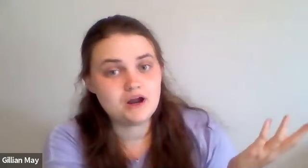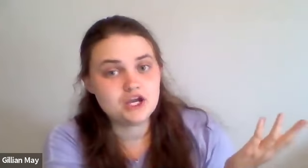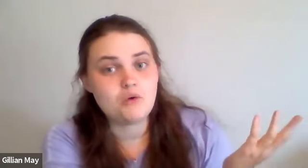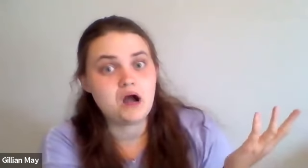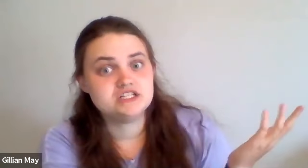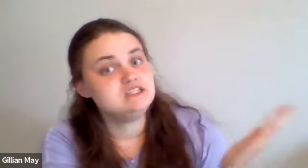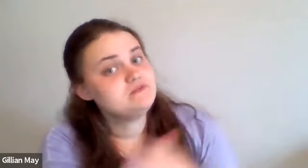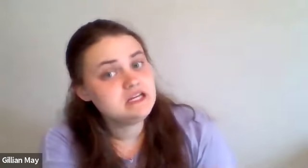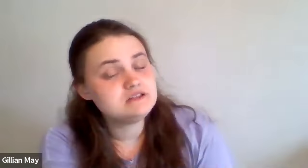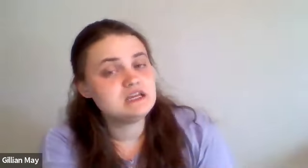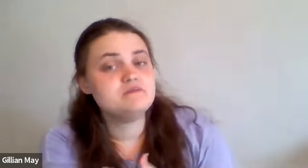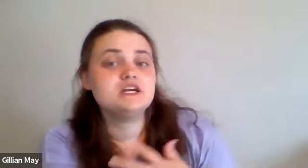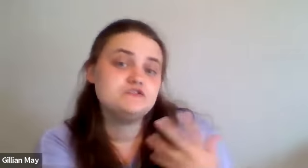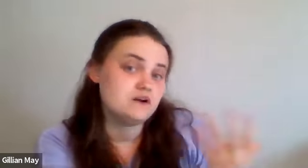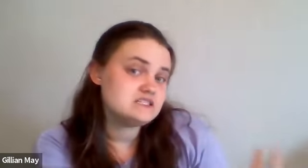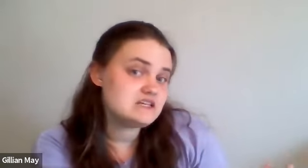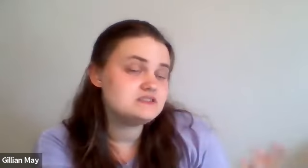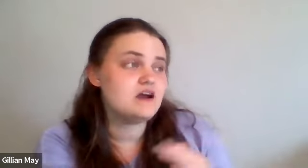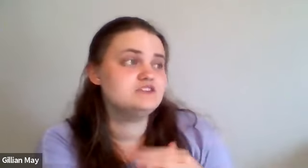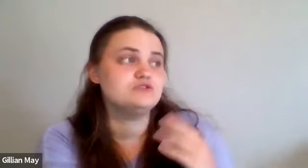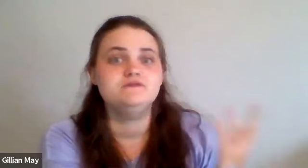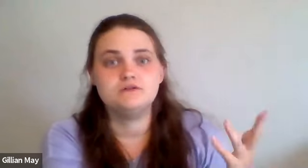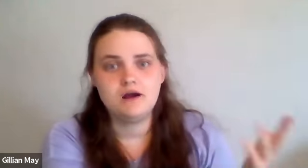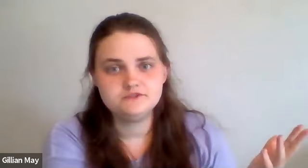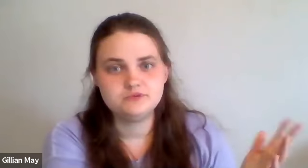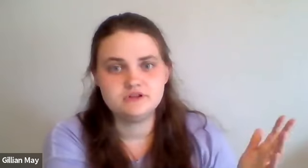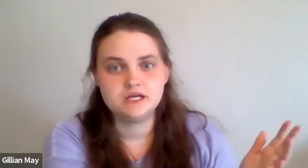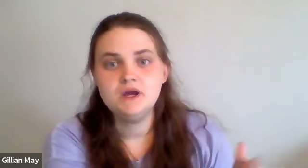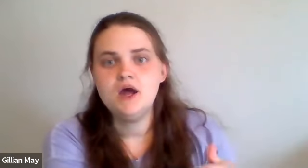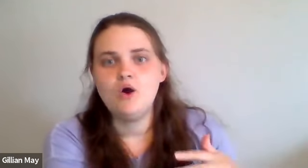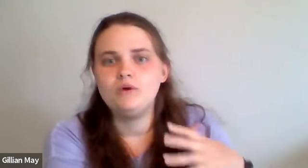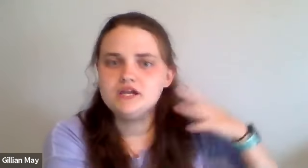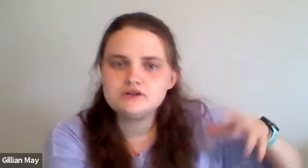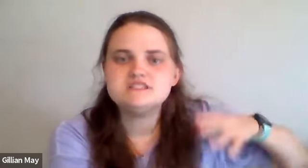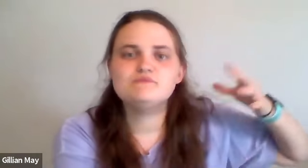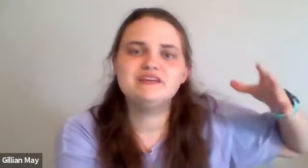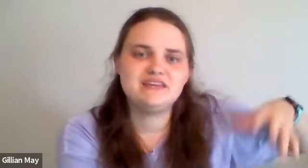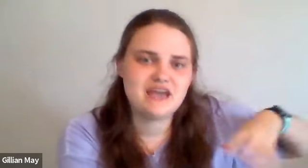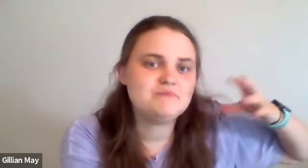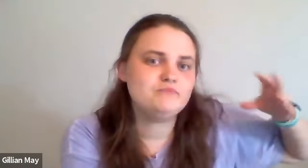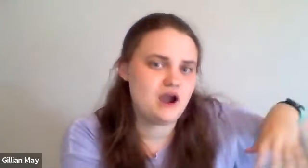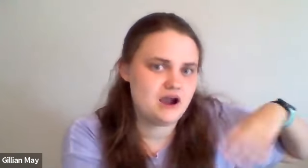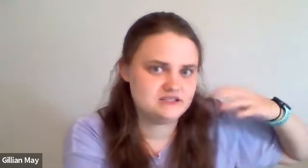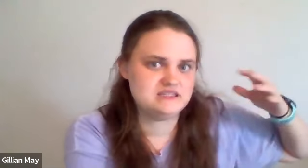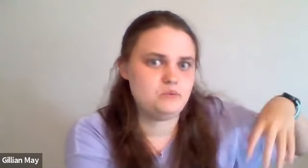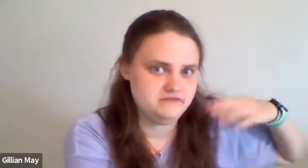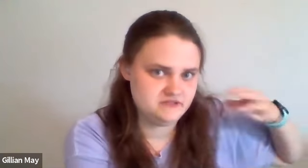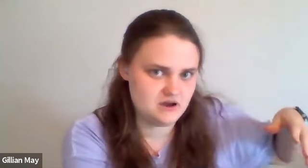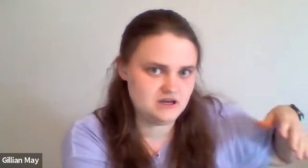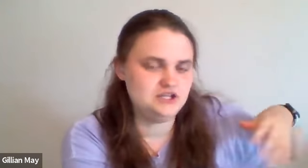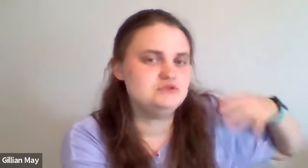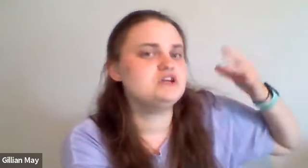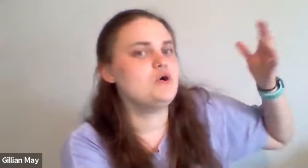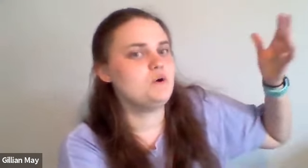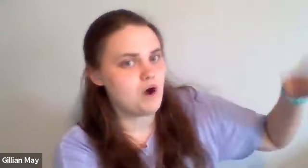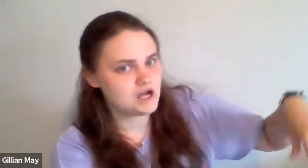want to go watch these videos again because you've already seen signs or you feel comfortable in them. Well, here's some game practice that we've done, and you can go and watch